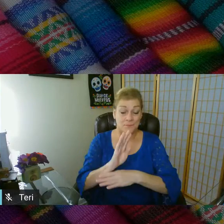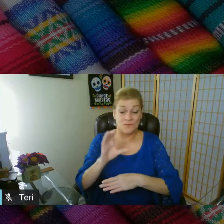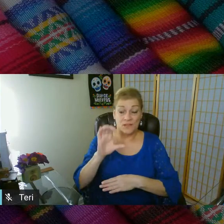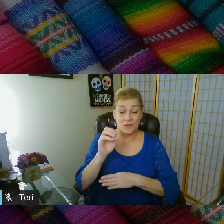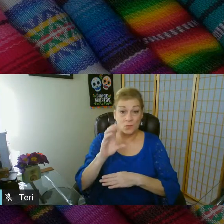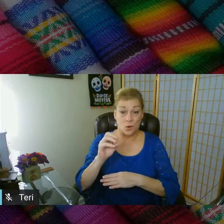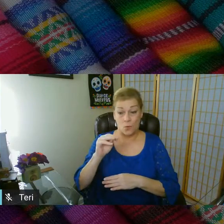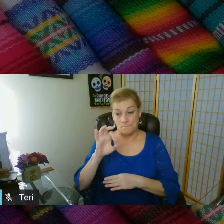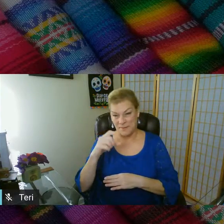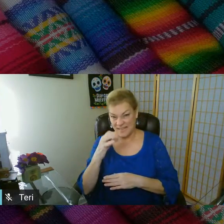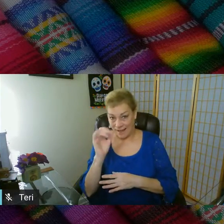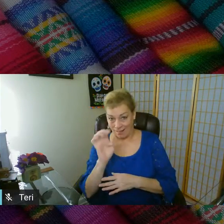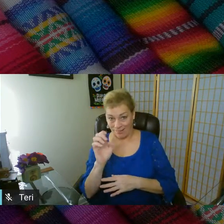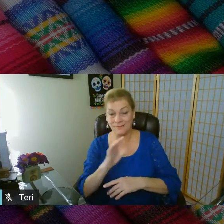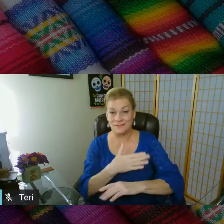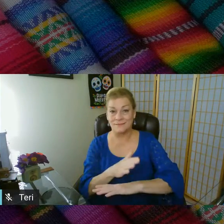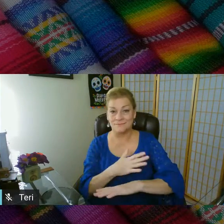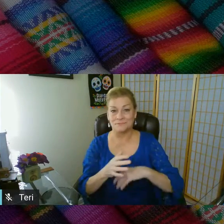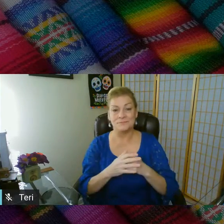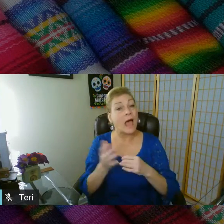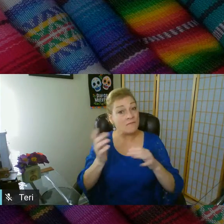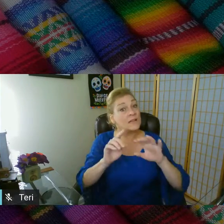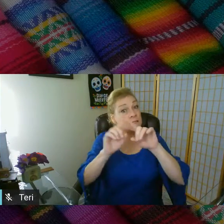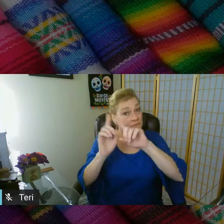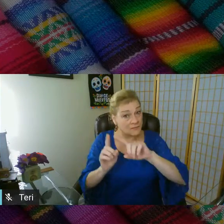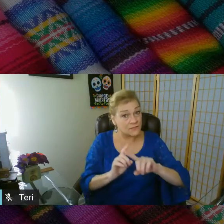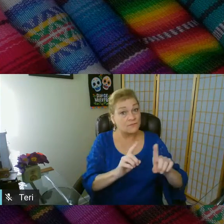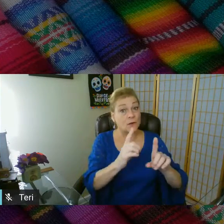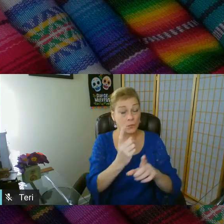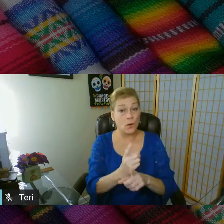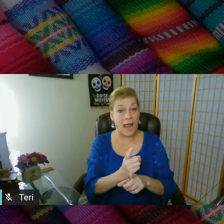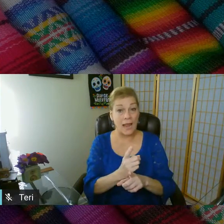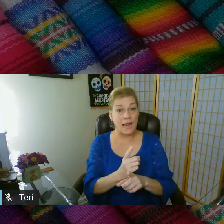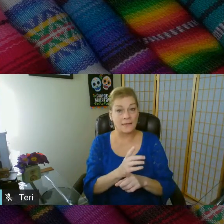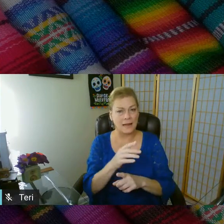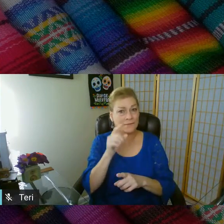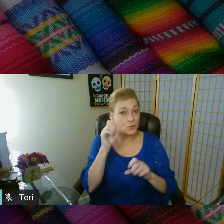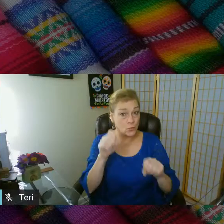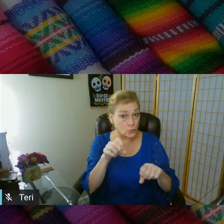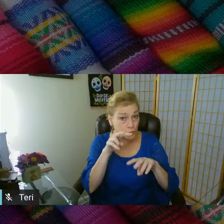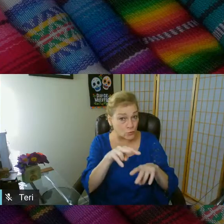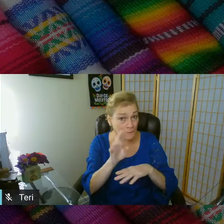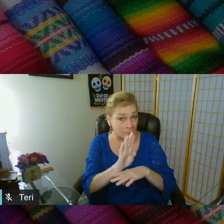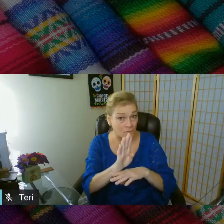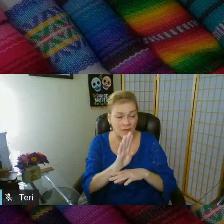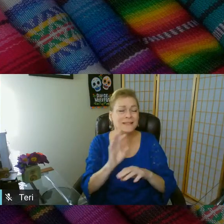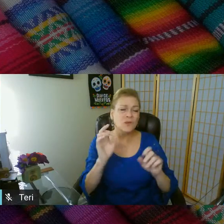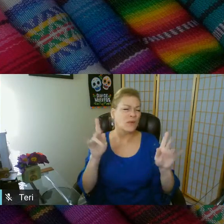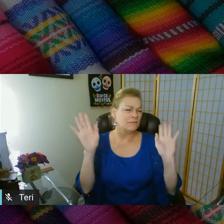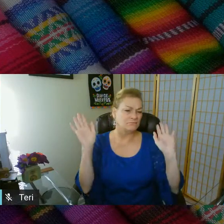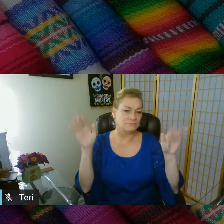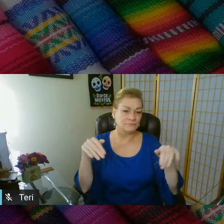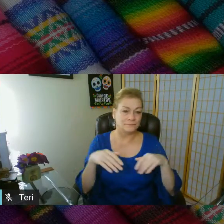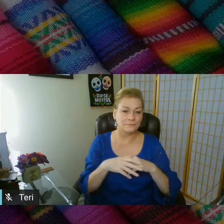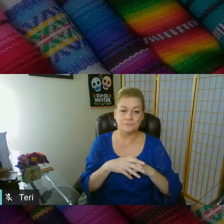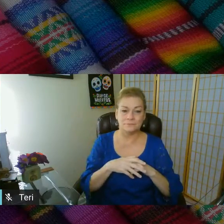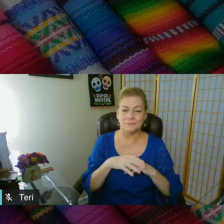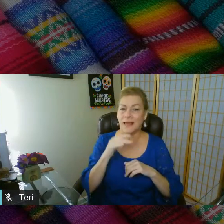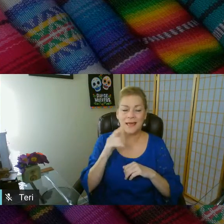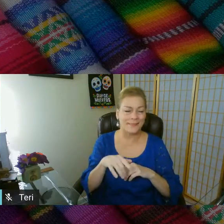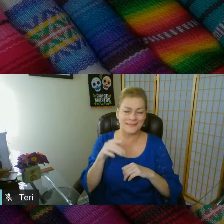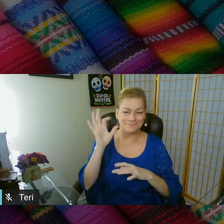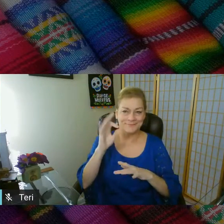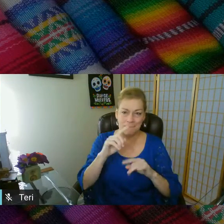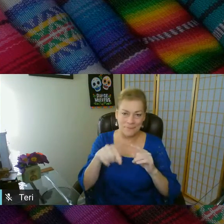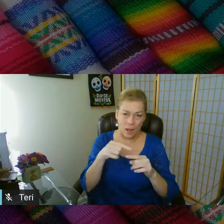And there are different versions, right, in the movie Coco, if you were able to watch it. And it's okay. This whole talk is not going to be about Coco. So if you didn't